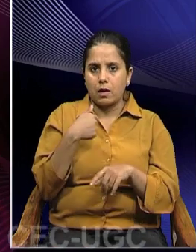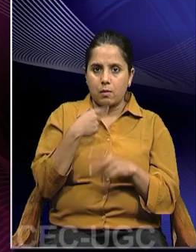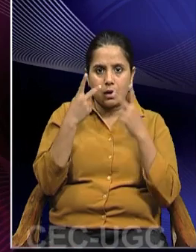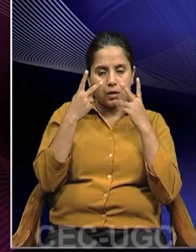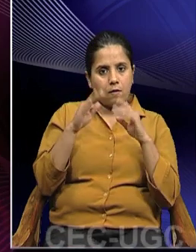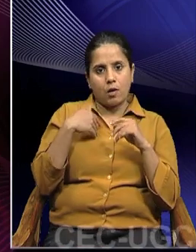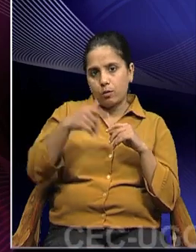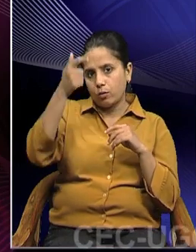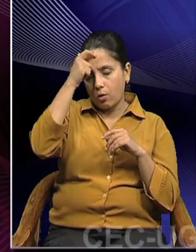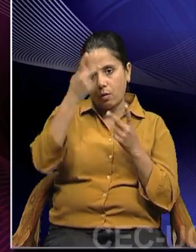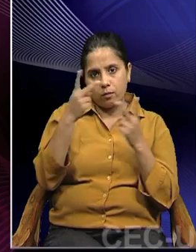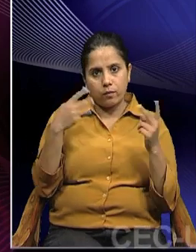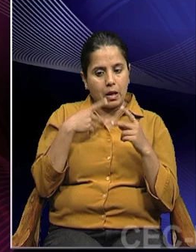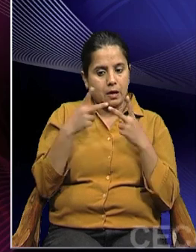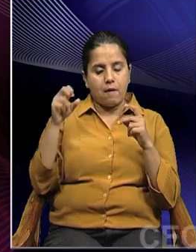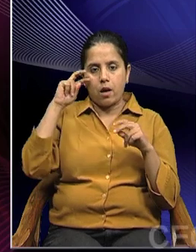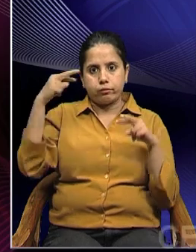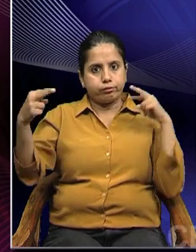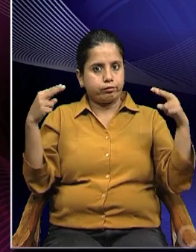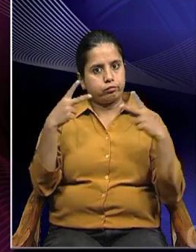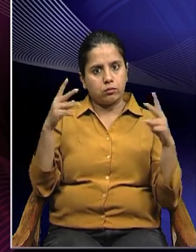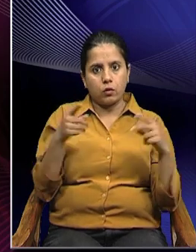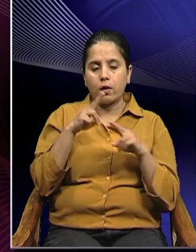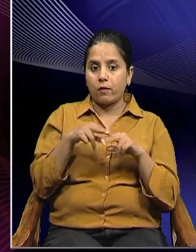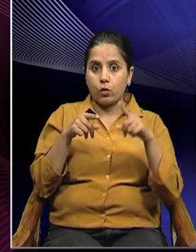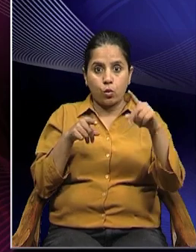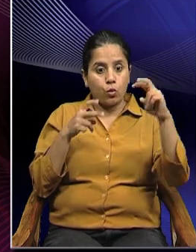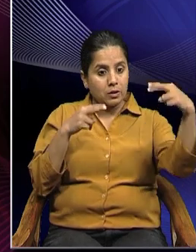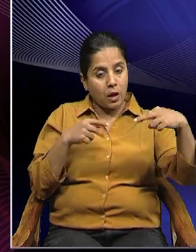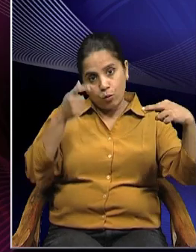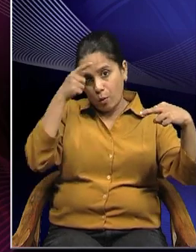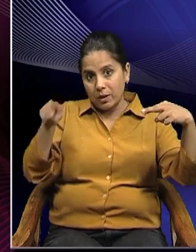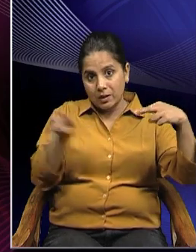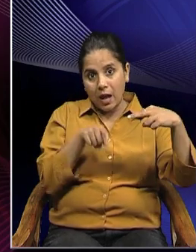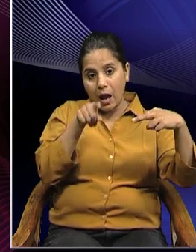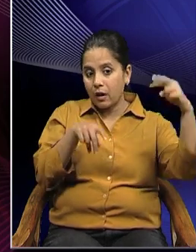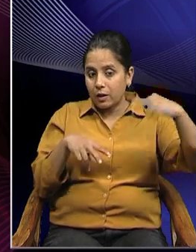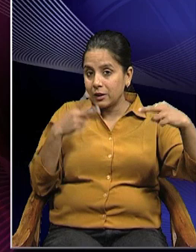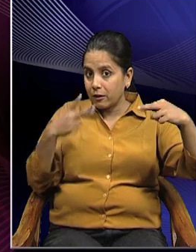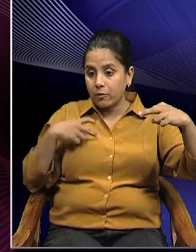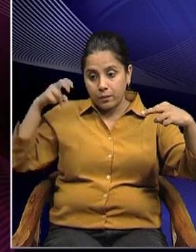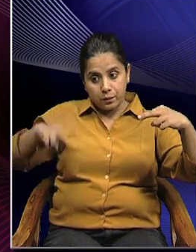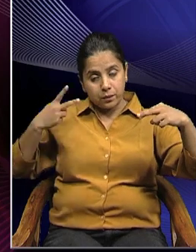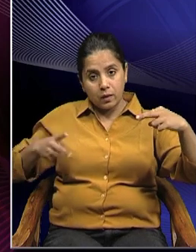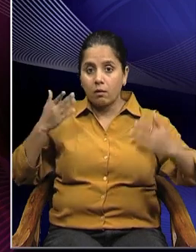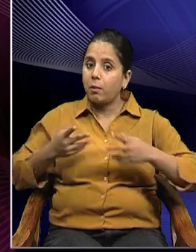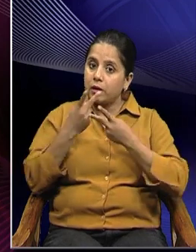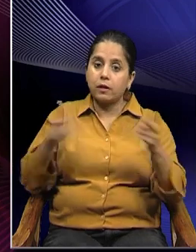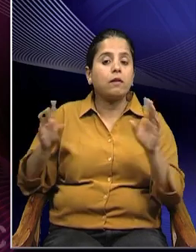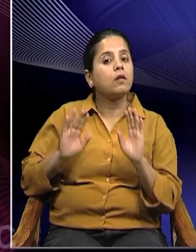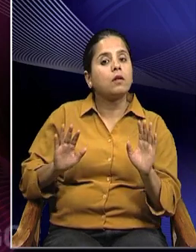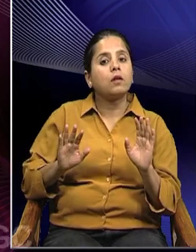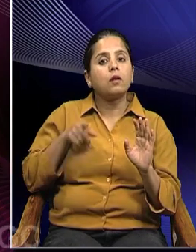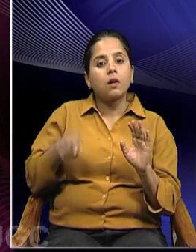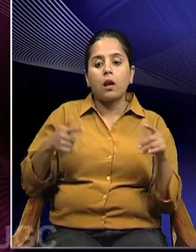at a problem from a different perspective and you are looking at the same problem from a different perspective, things may be different. So,